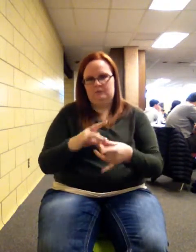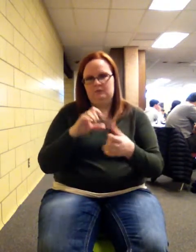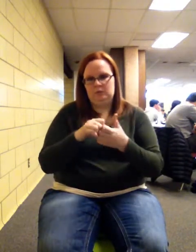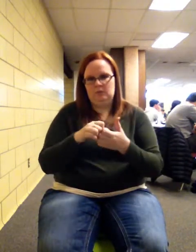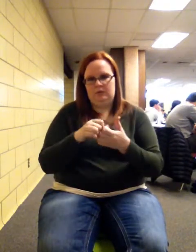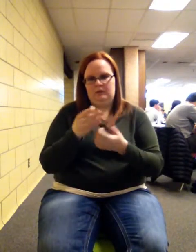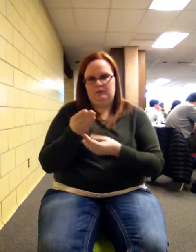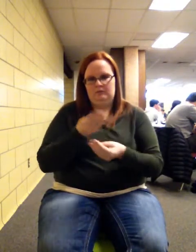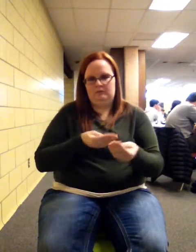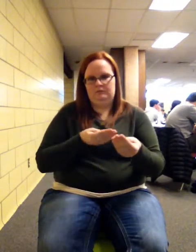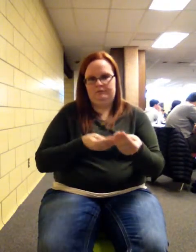620.